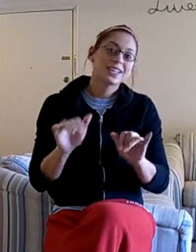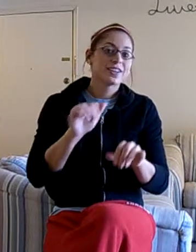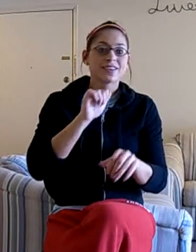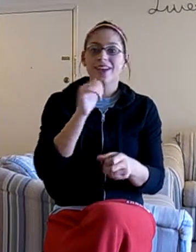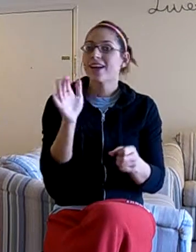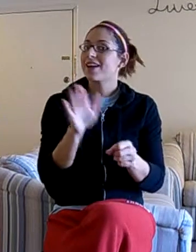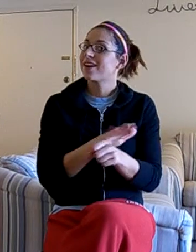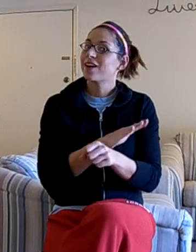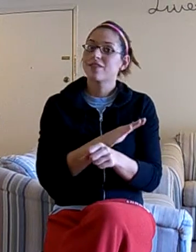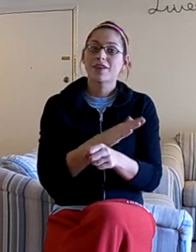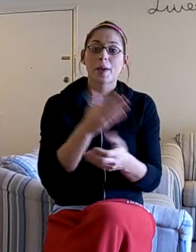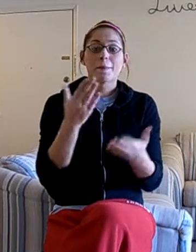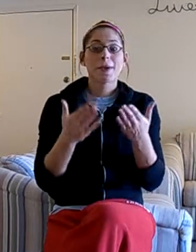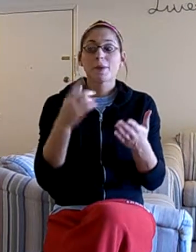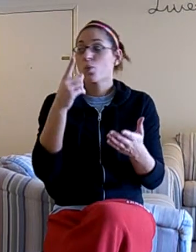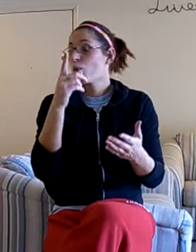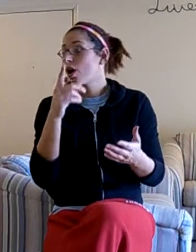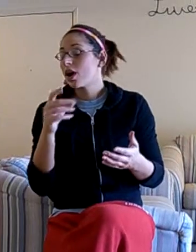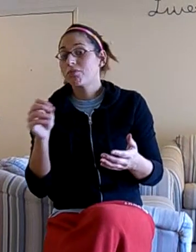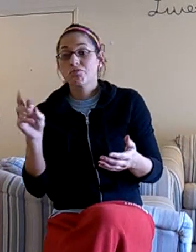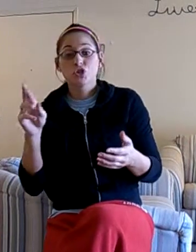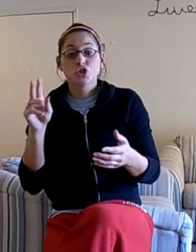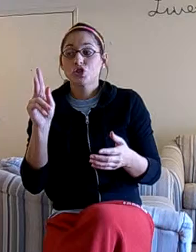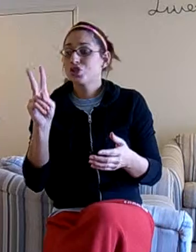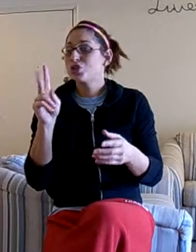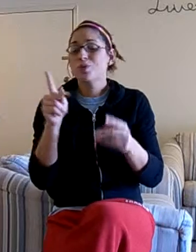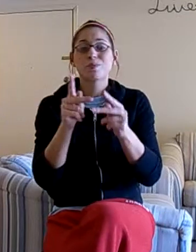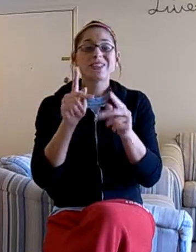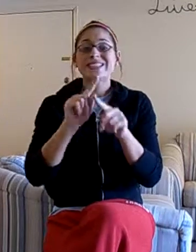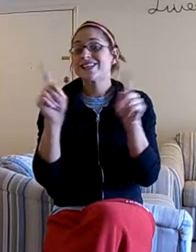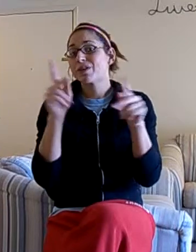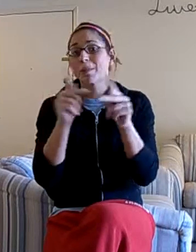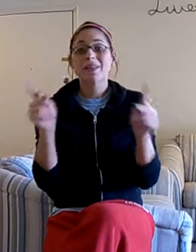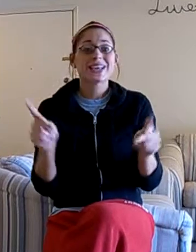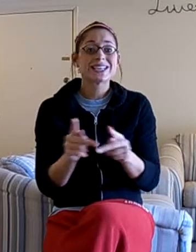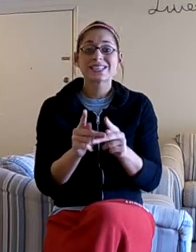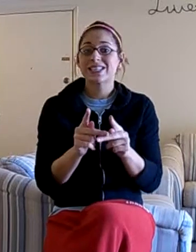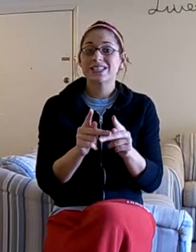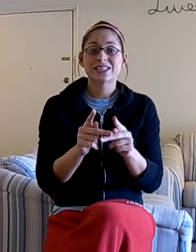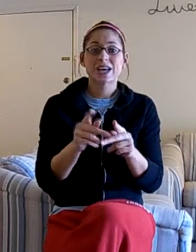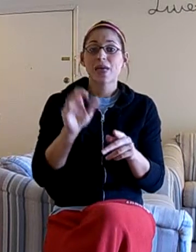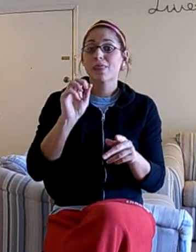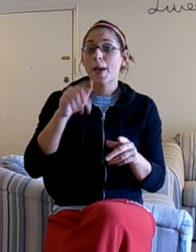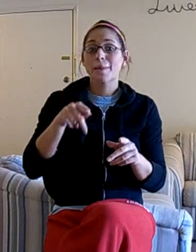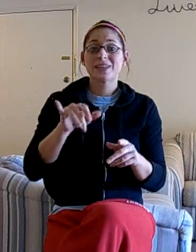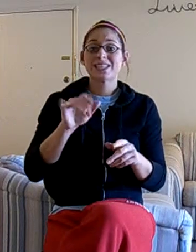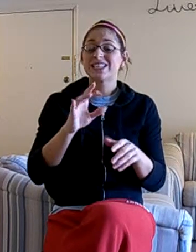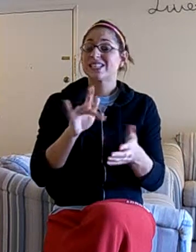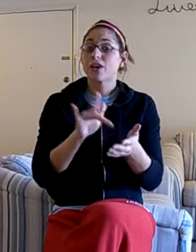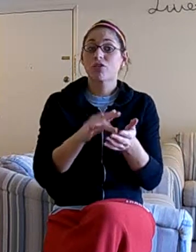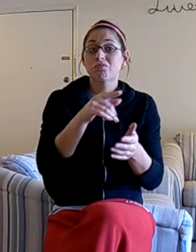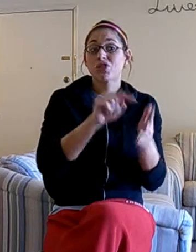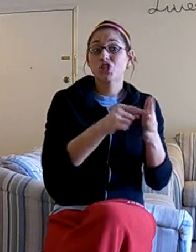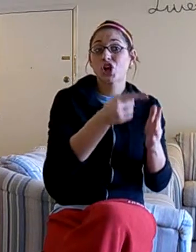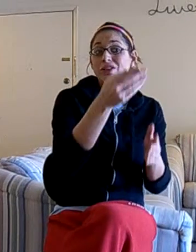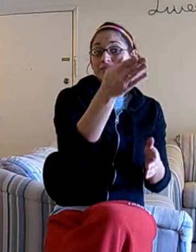two places. It could be the epicenter could originate here, or it could originate